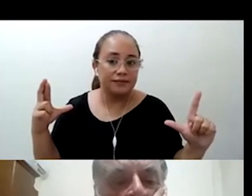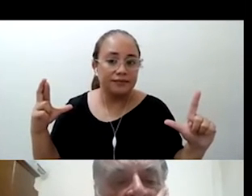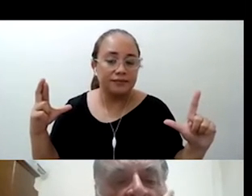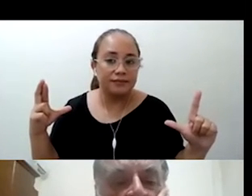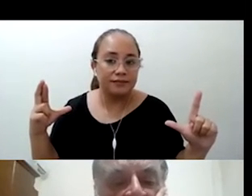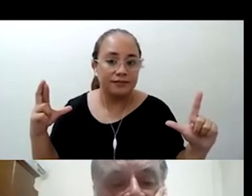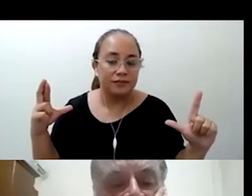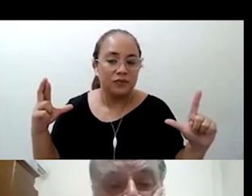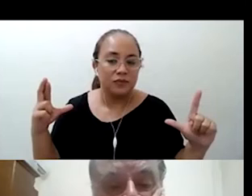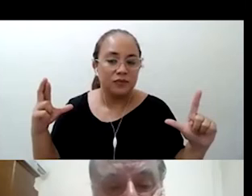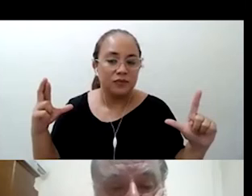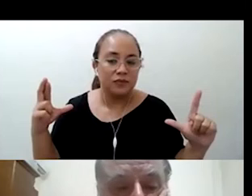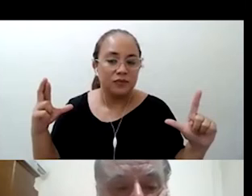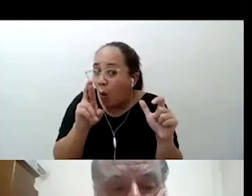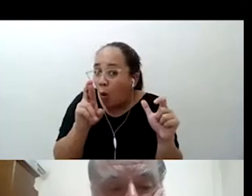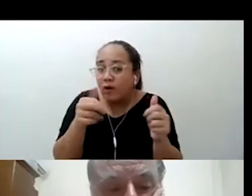or follow a different system.